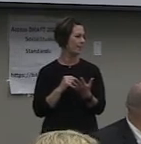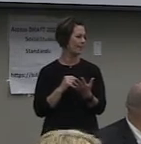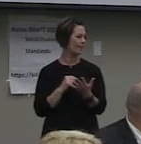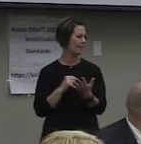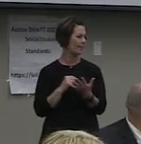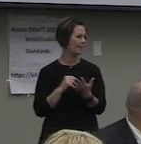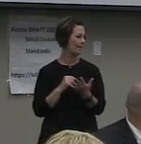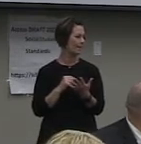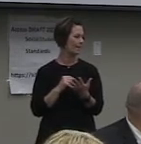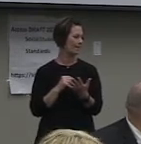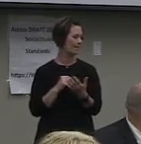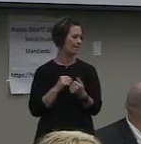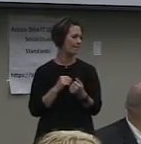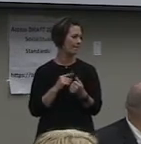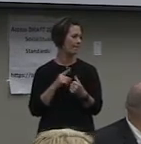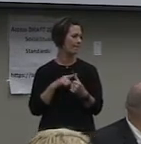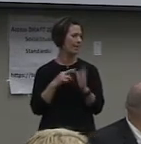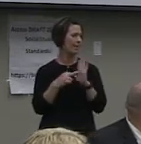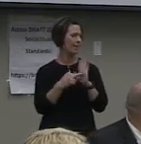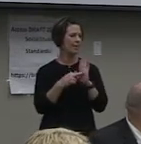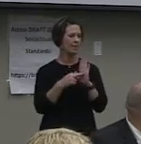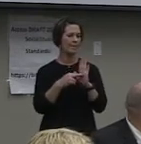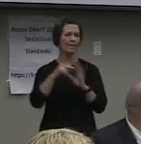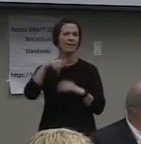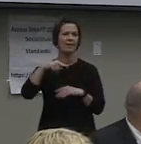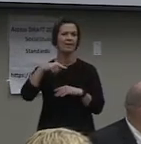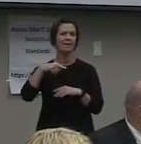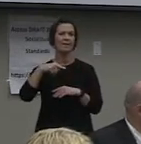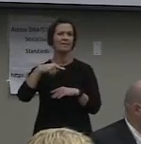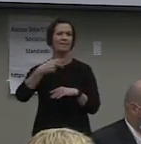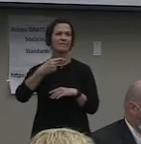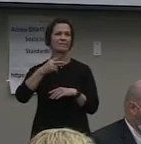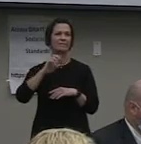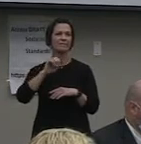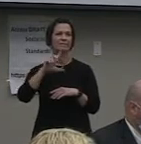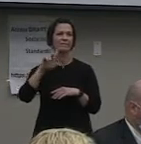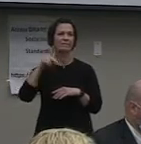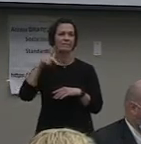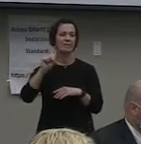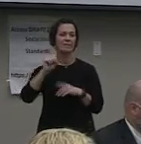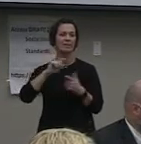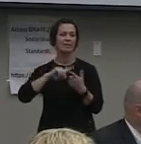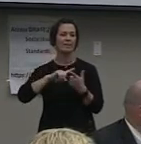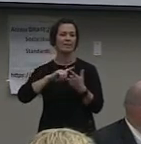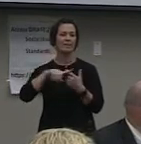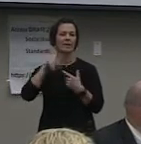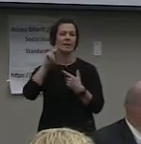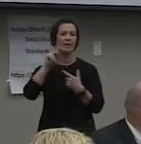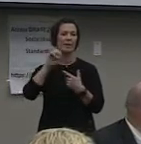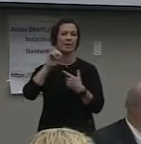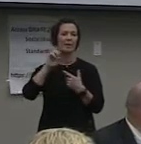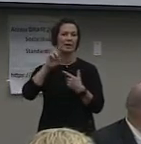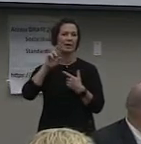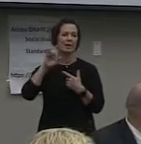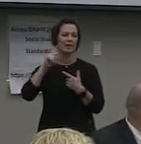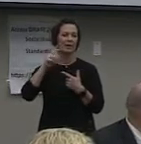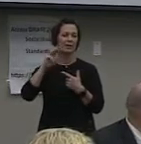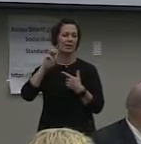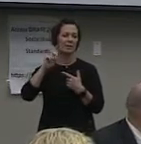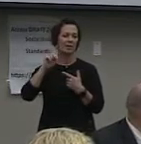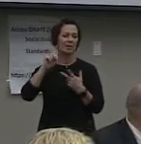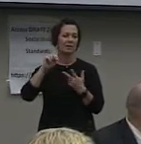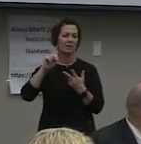now. Representative Tammy Phelps, Jennifer Carrignan, Tori